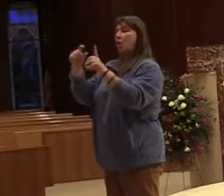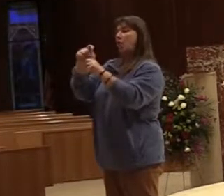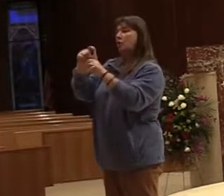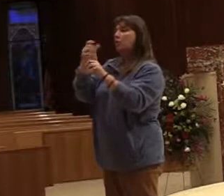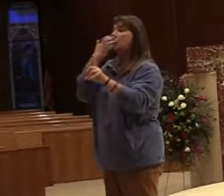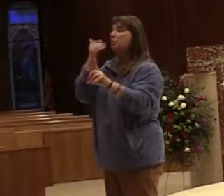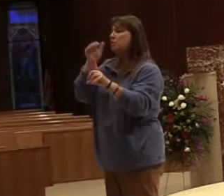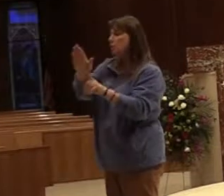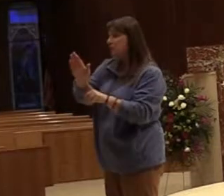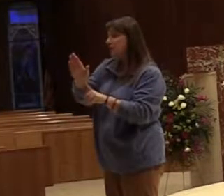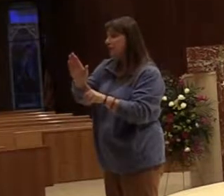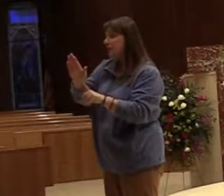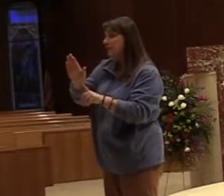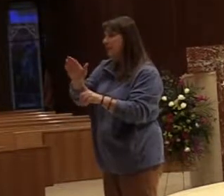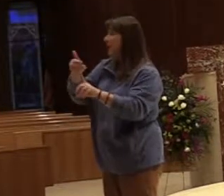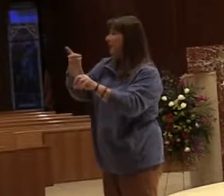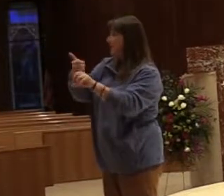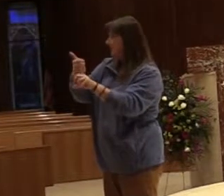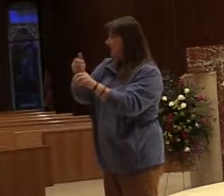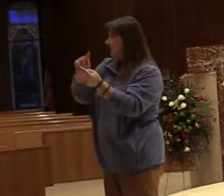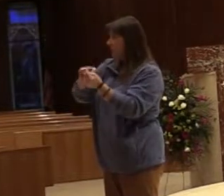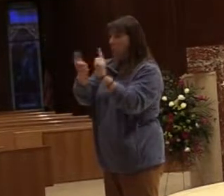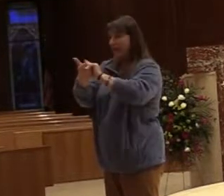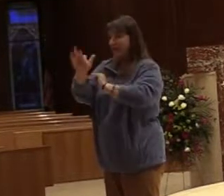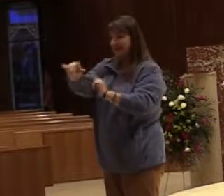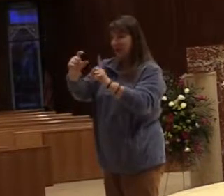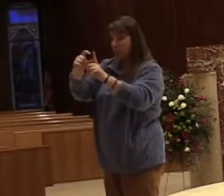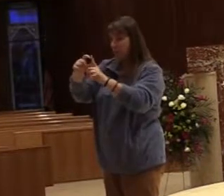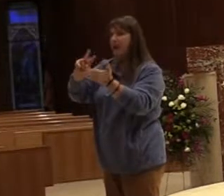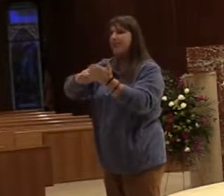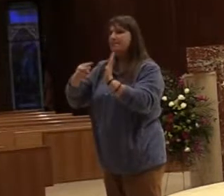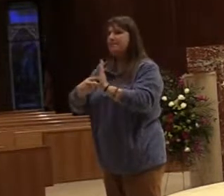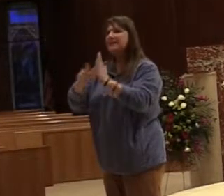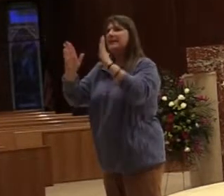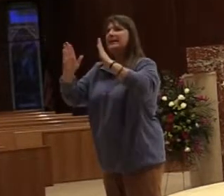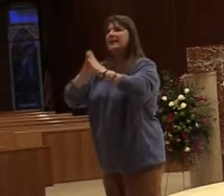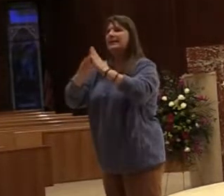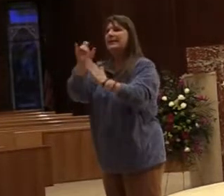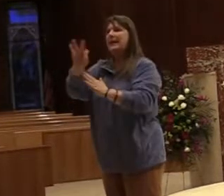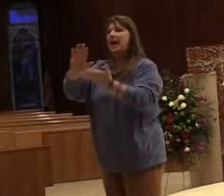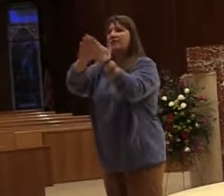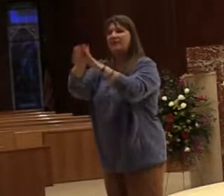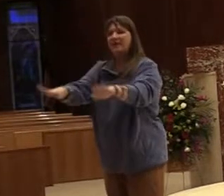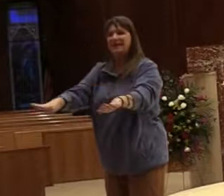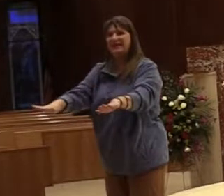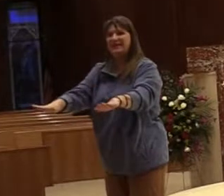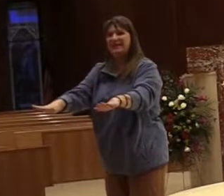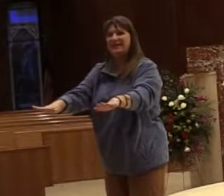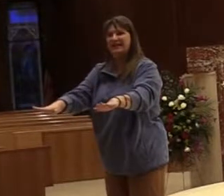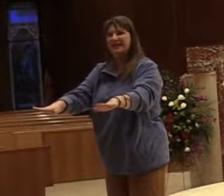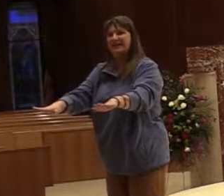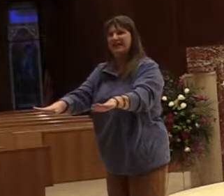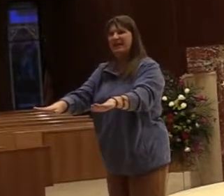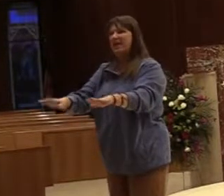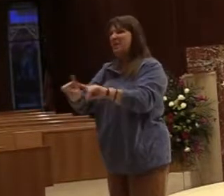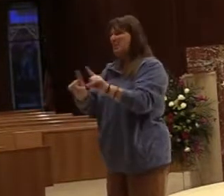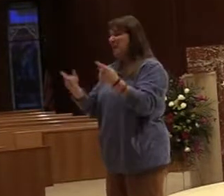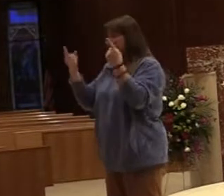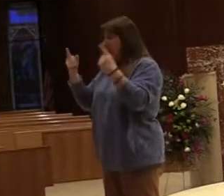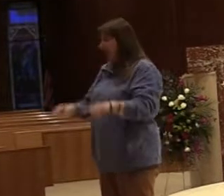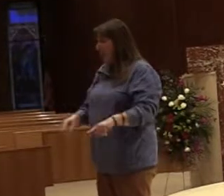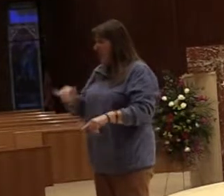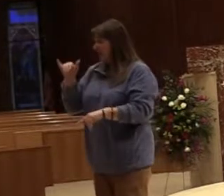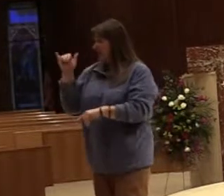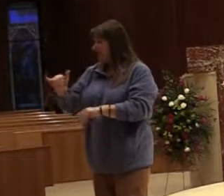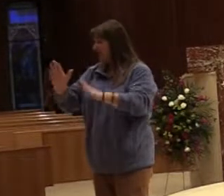of peace, but it's in this very city that we will commit the greatest sin possible when we kill our